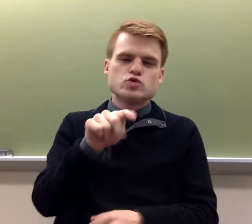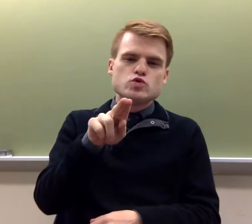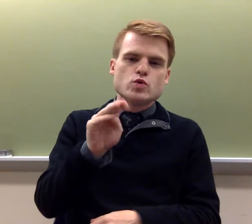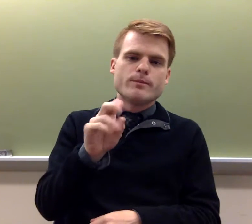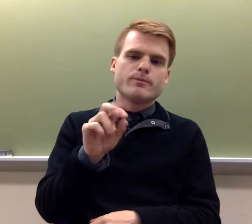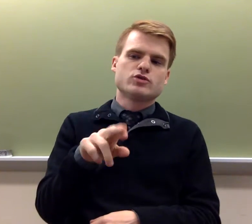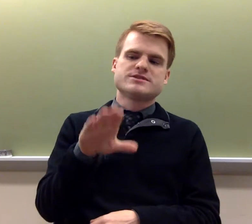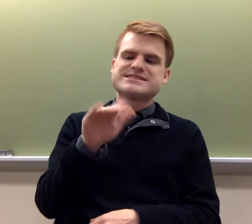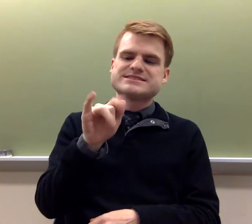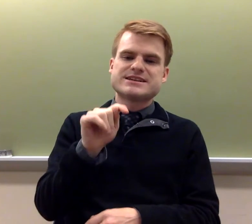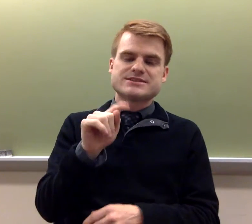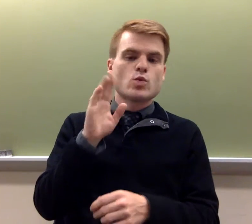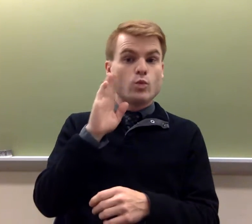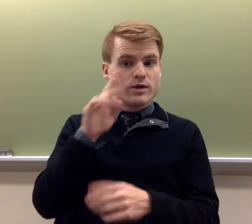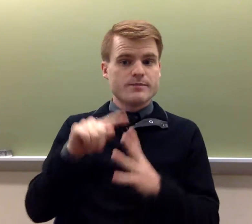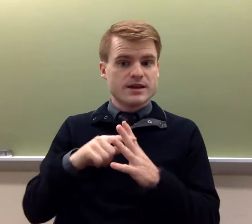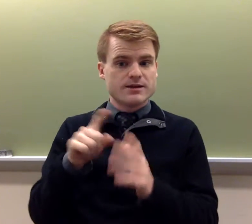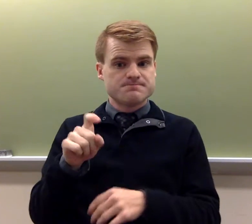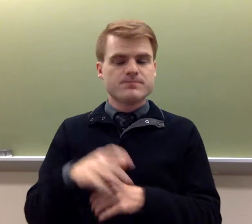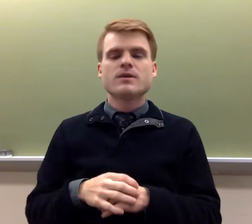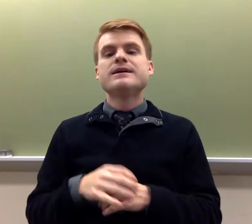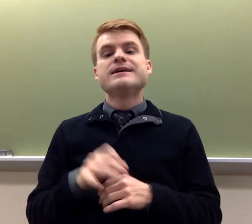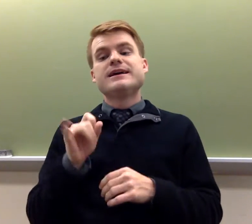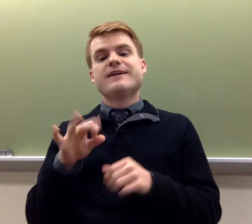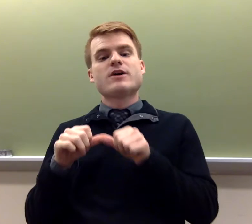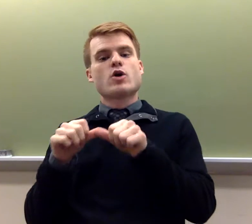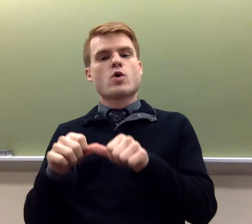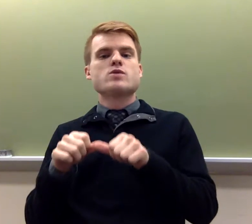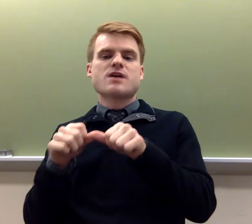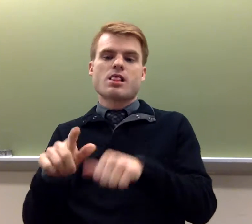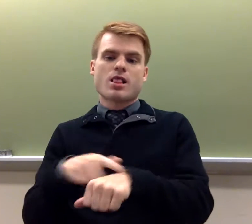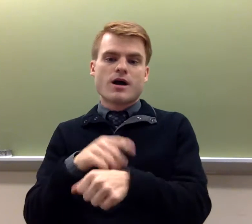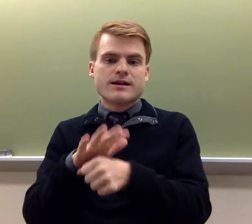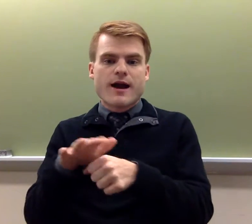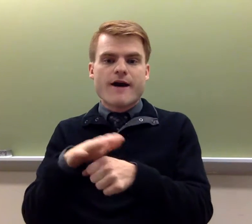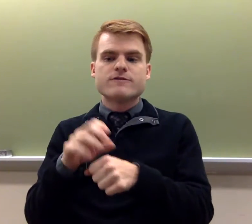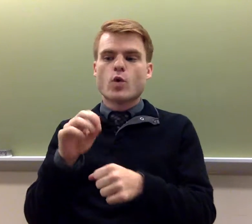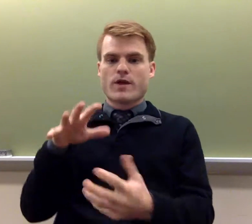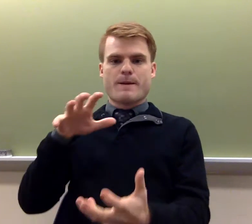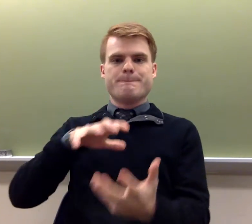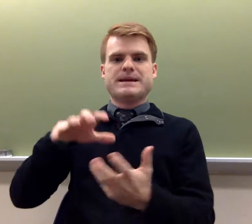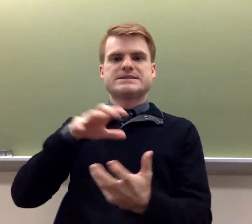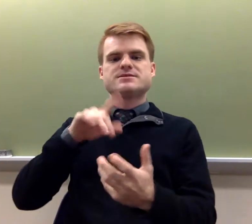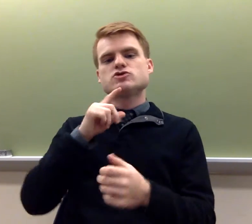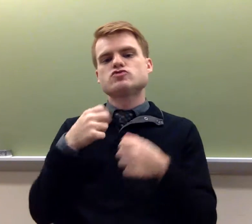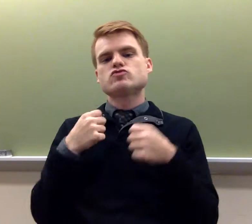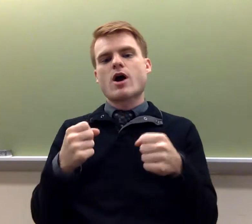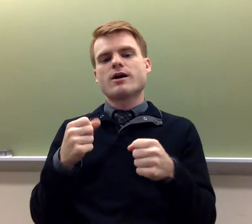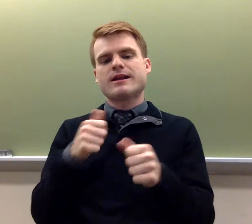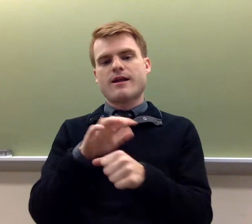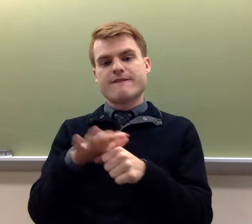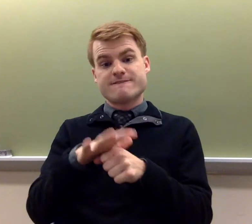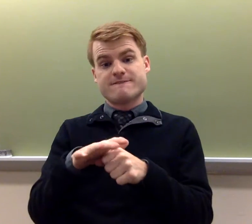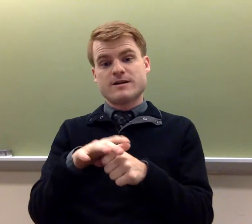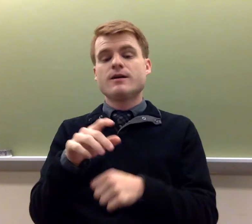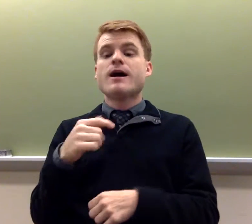this goes along long enough, or the mix has been strong enough, I might find that